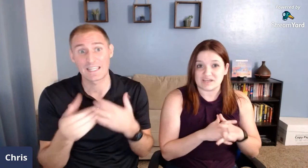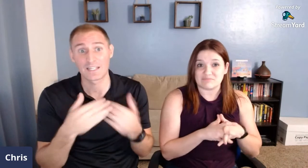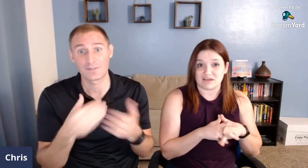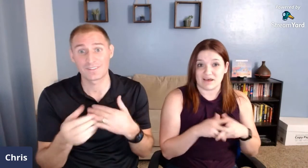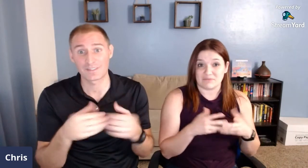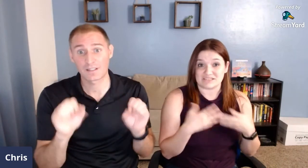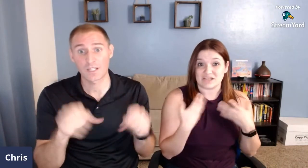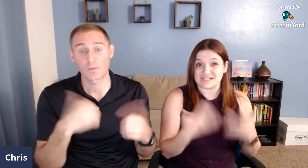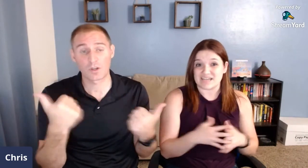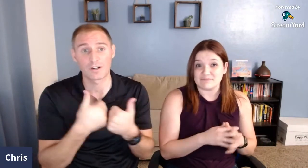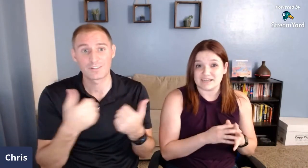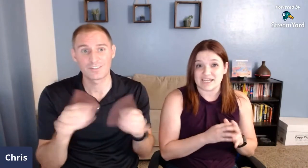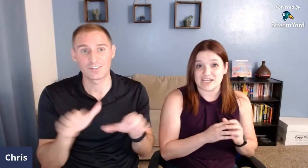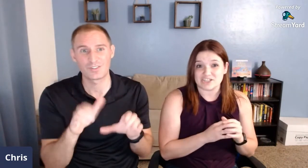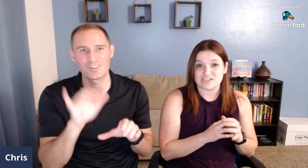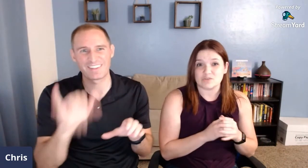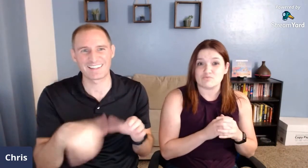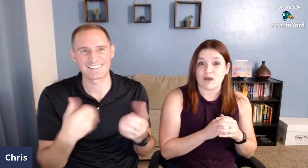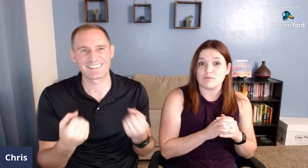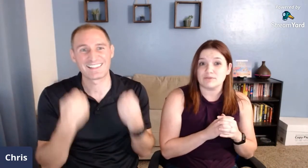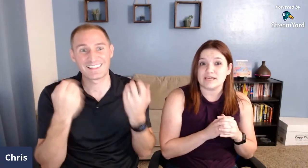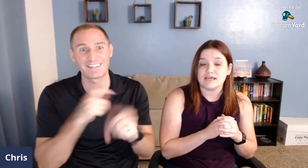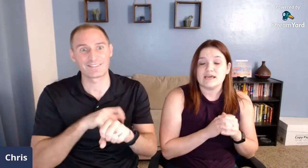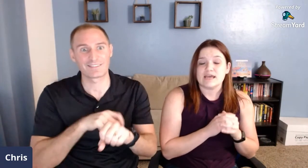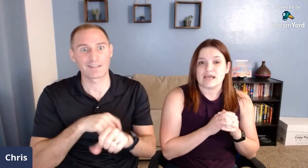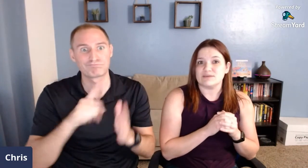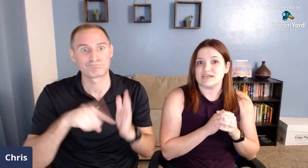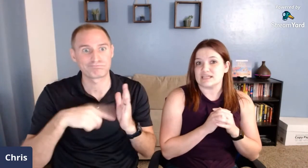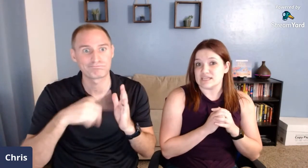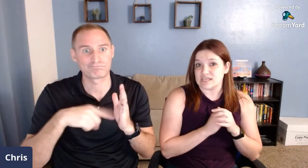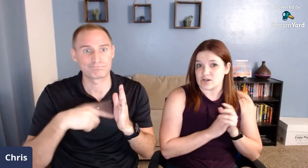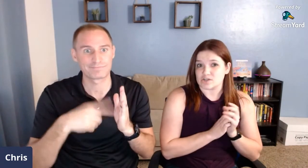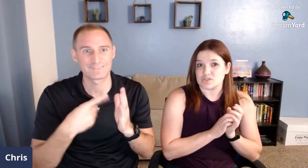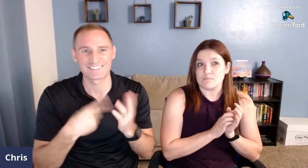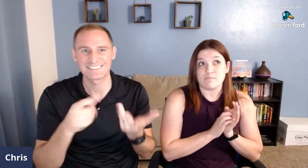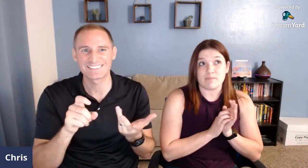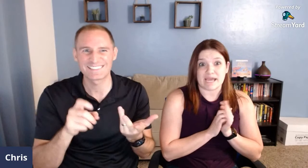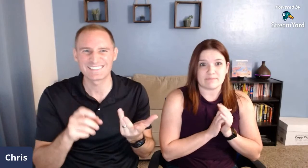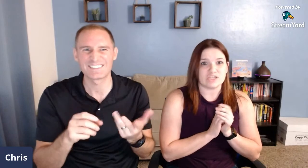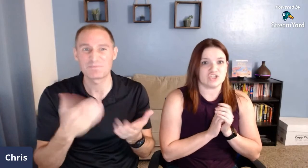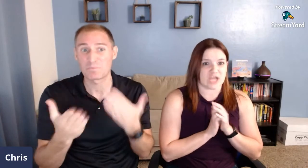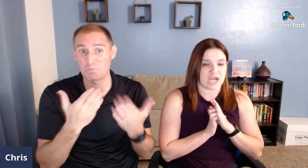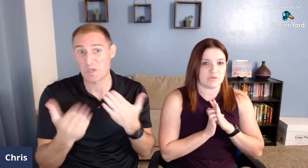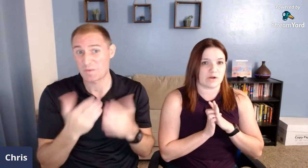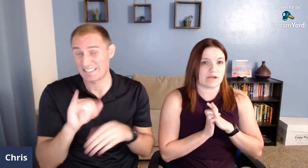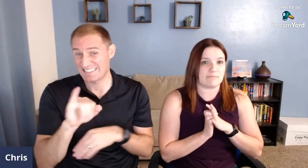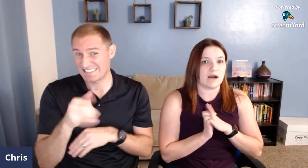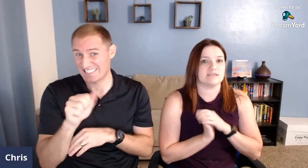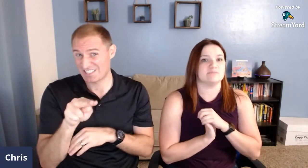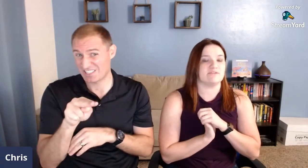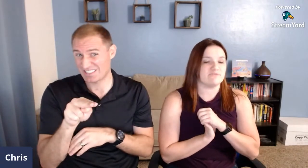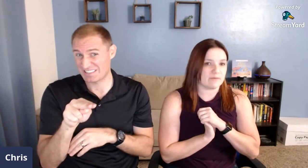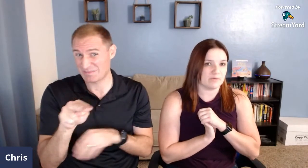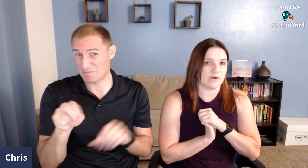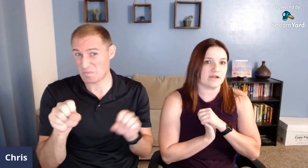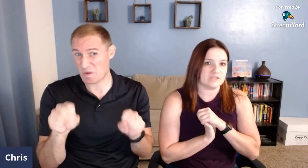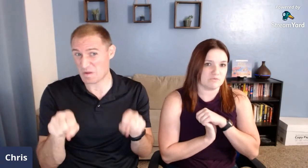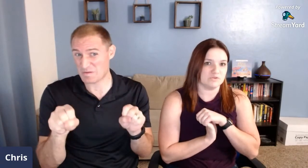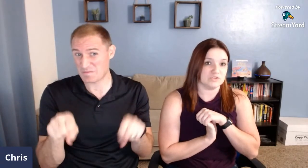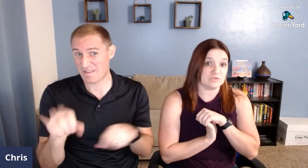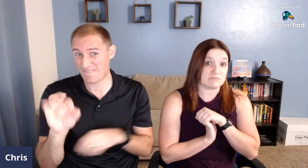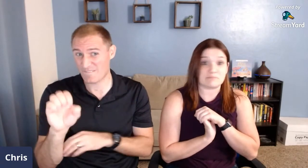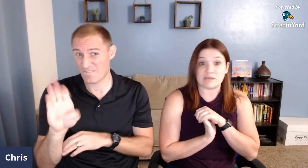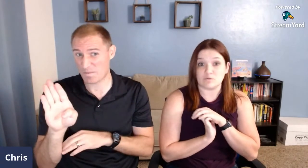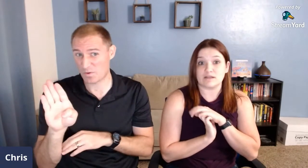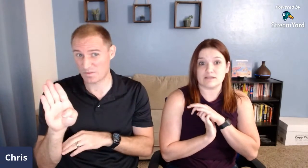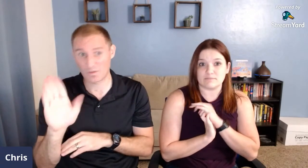to do it. That's a lot of time dedication. So probably at the beginning of the year. So maybe January, possibly February is when